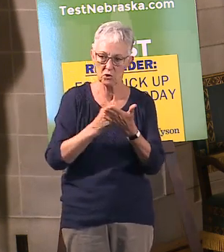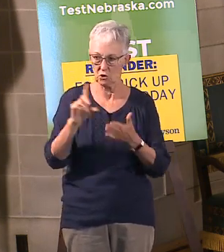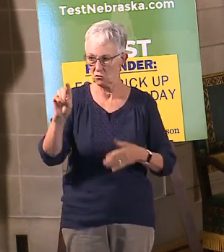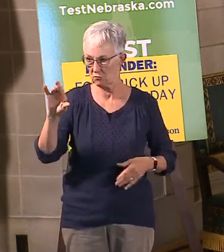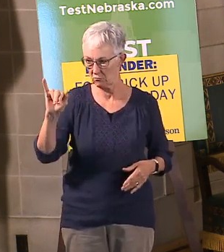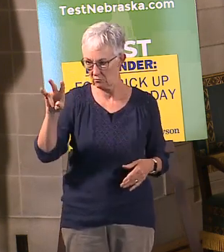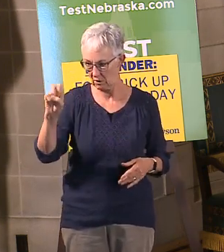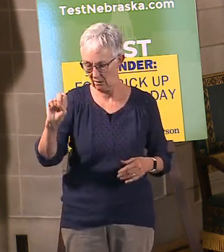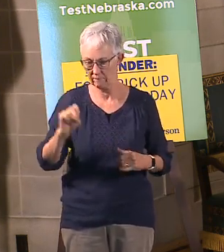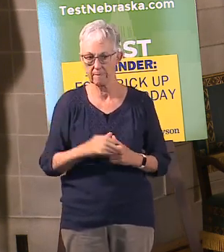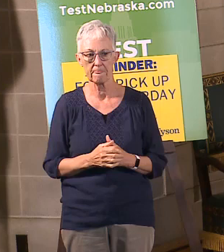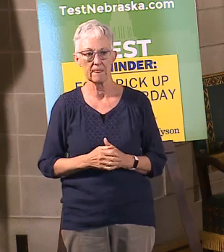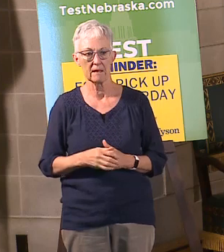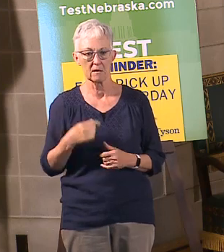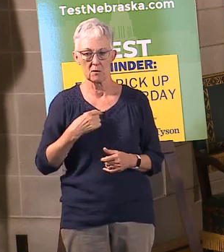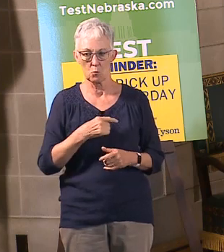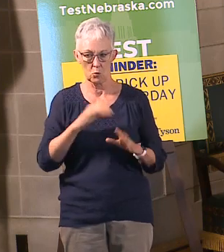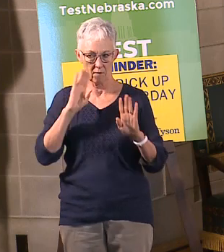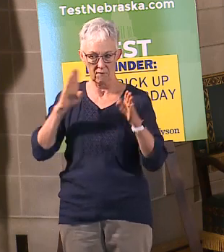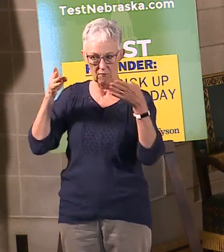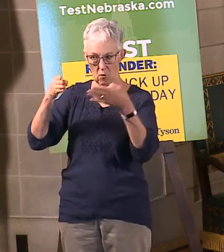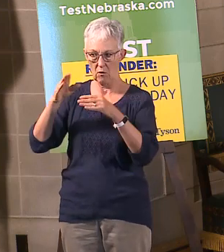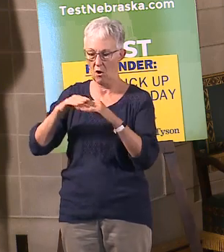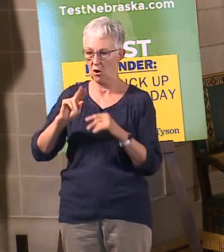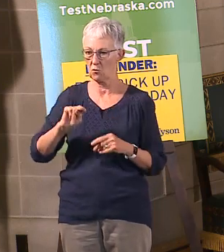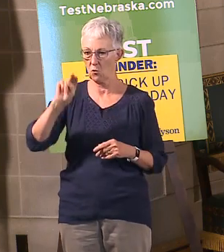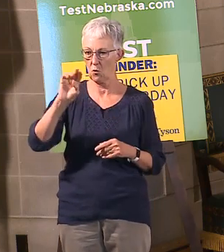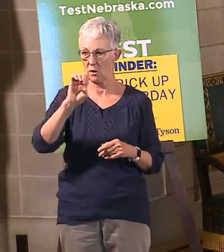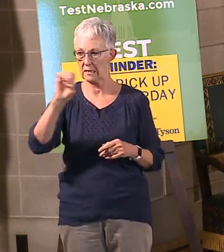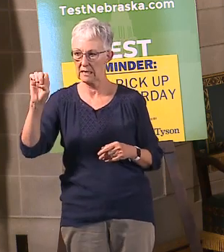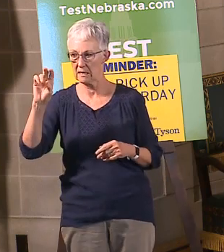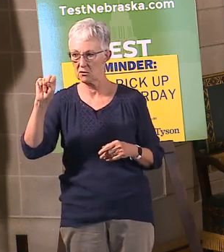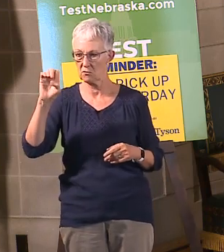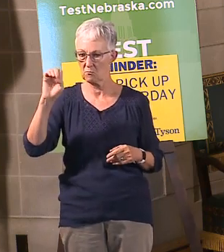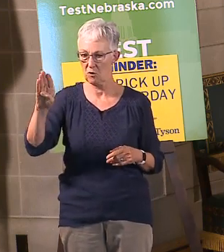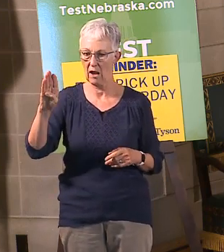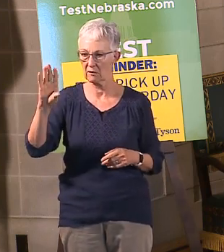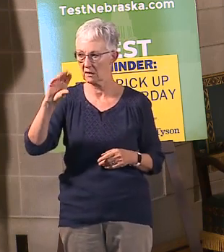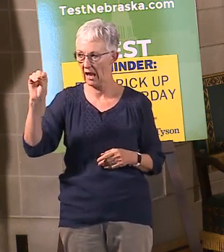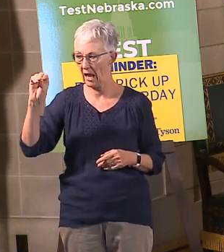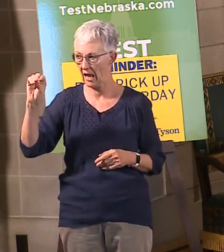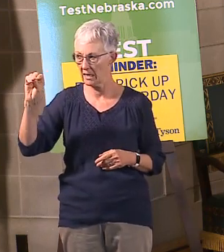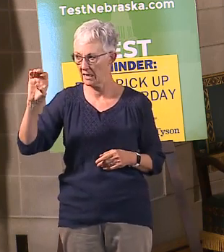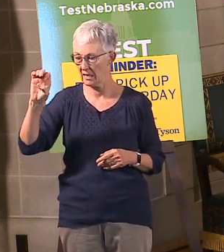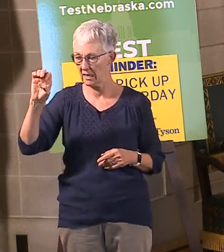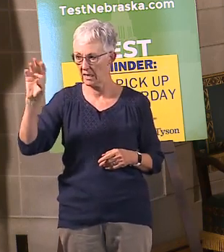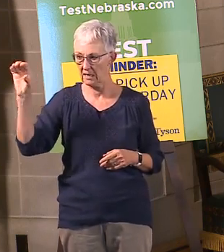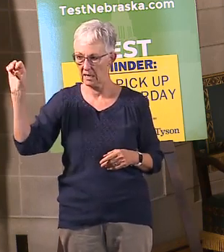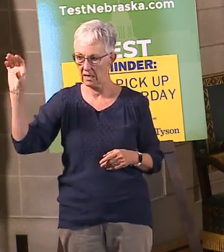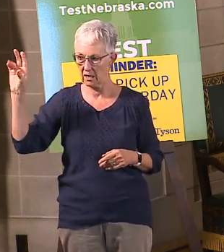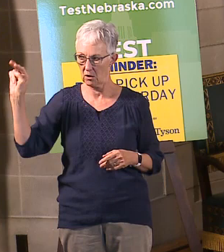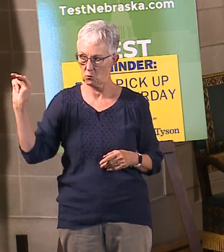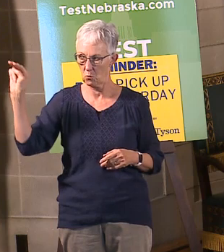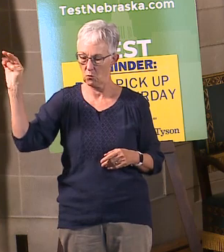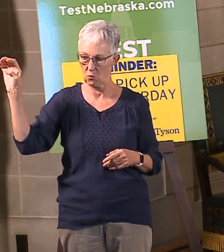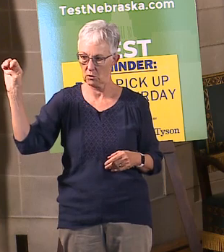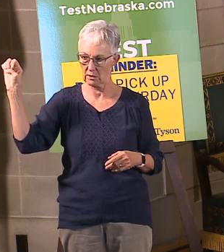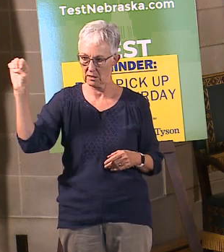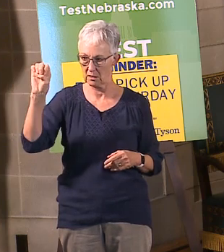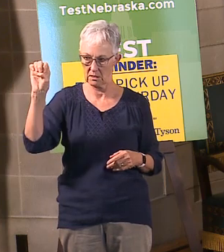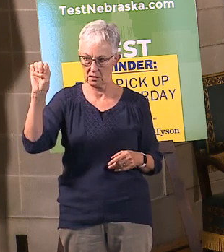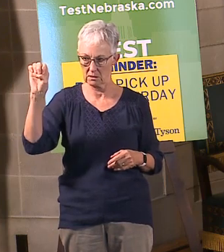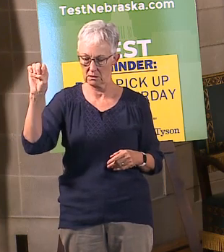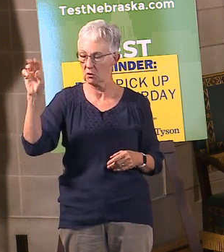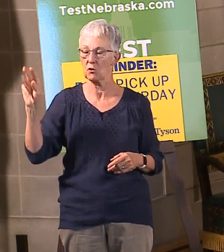time frame, which covers northeast Nebraska, all of western Iowa and Union County, South Dakota, has put together the Scouting for Food